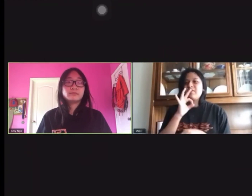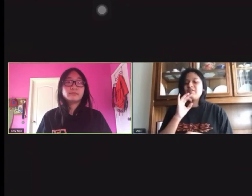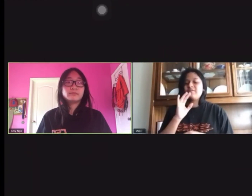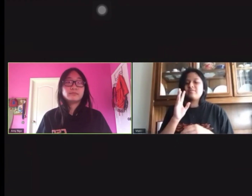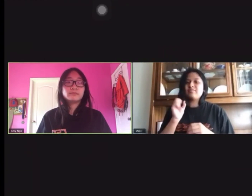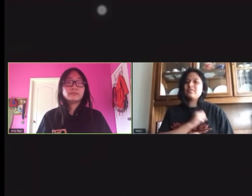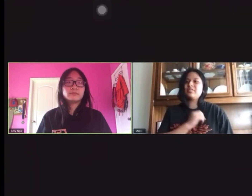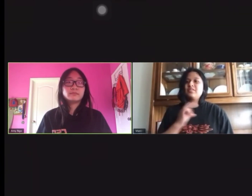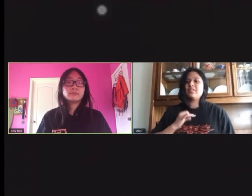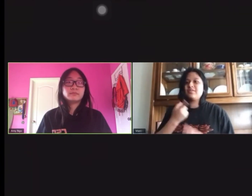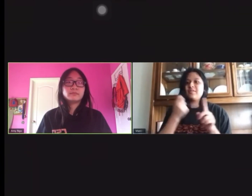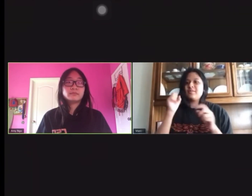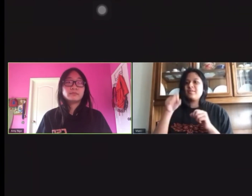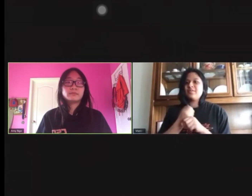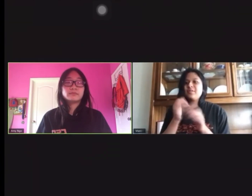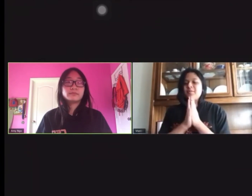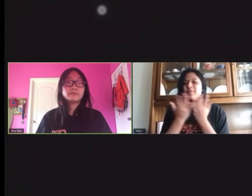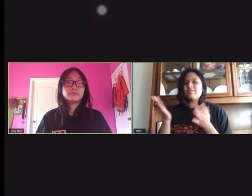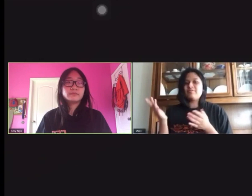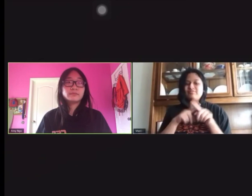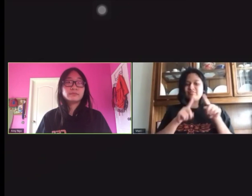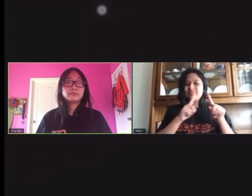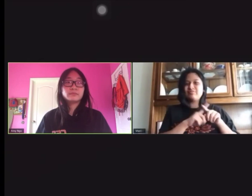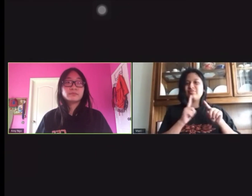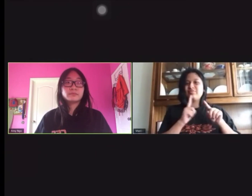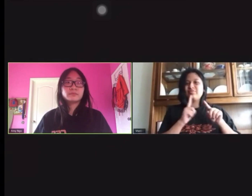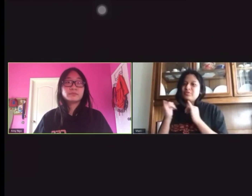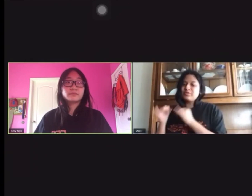Yeah, we've got the whole yearbook staff doing memes.